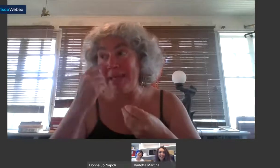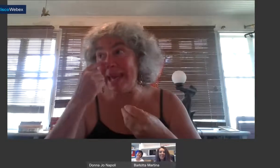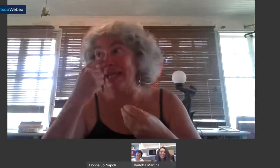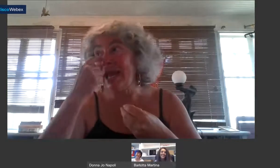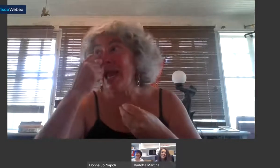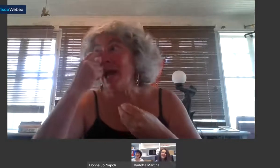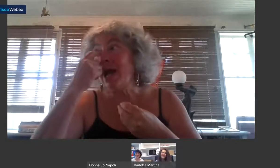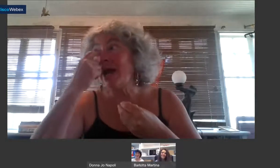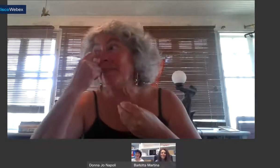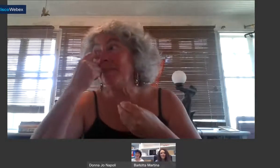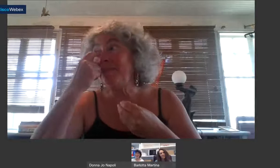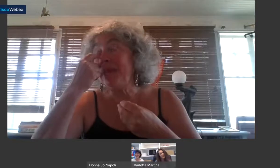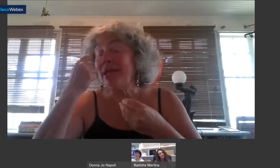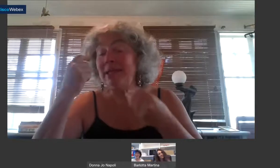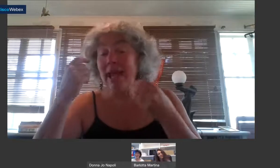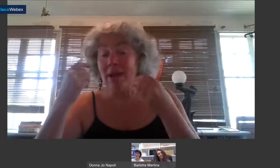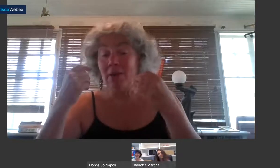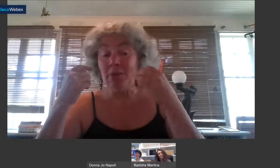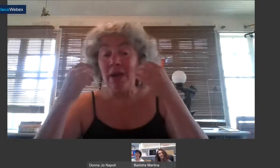again. Now,